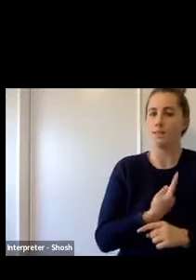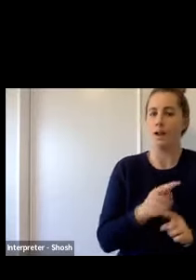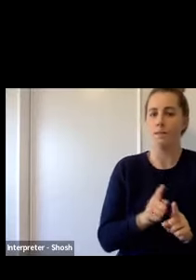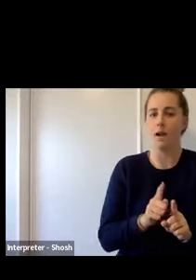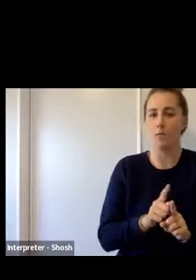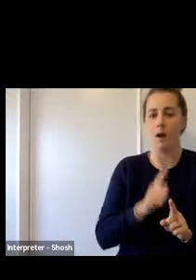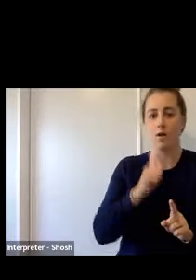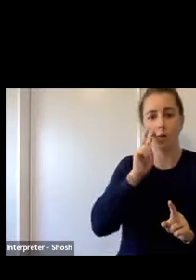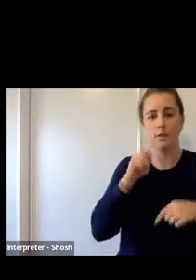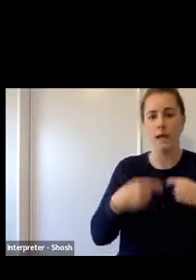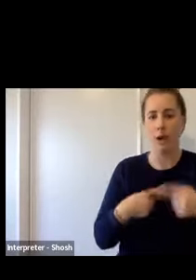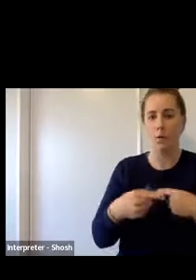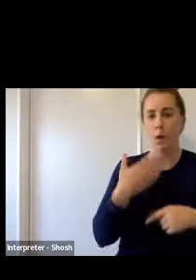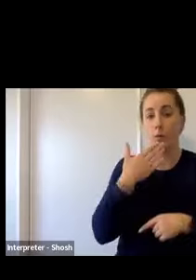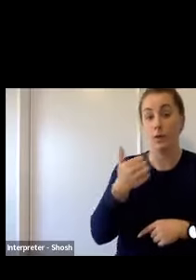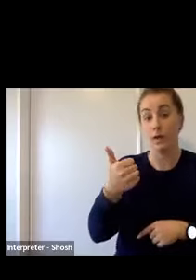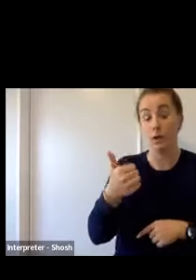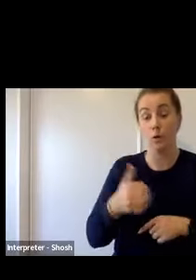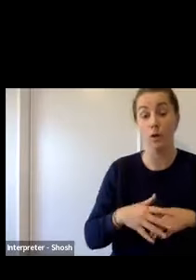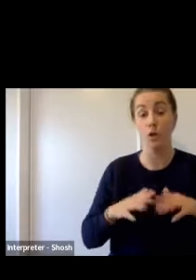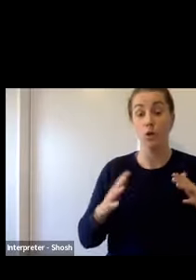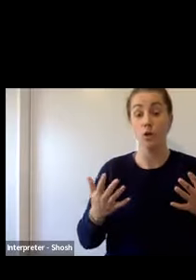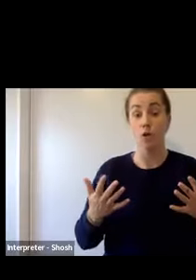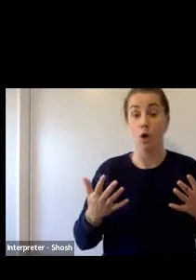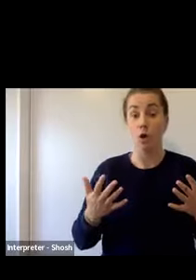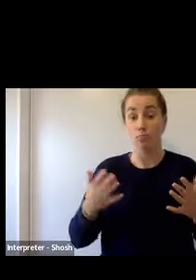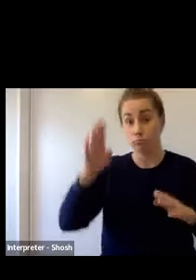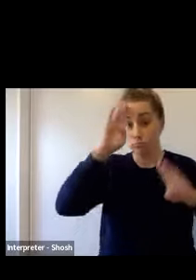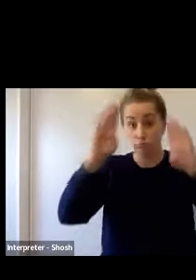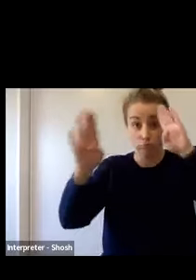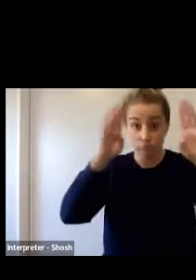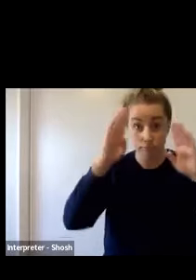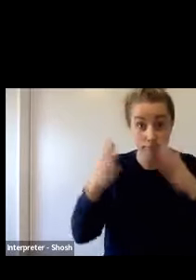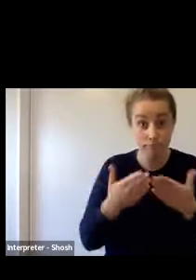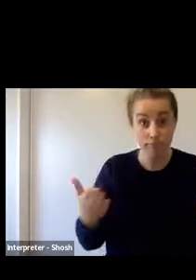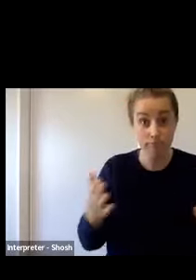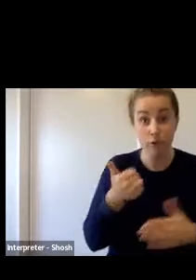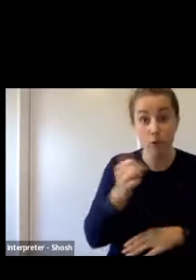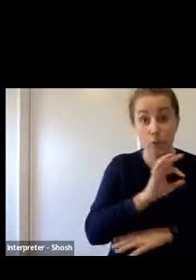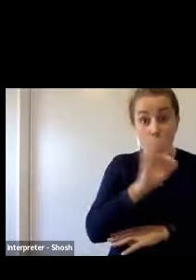where we're going. Thank you. So, tēnā koe everybody, and good morning.